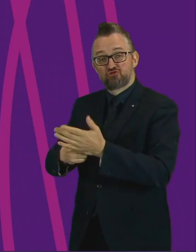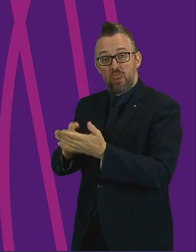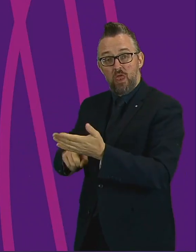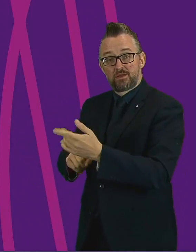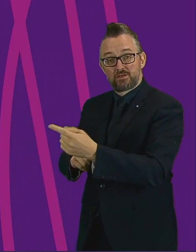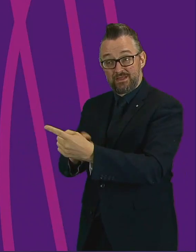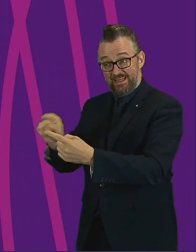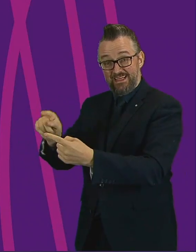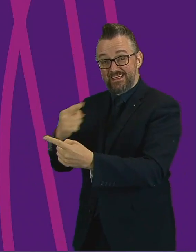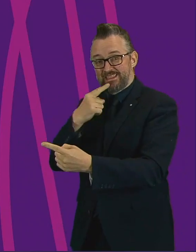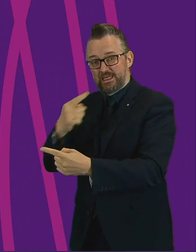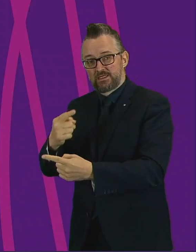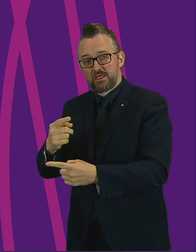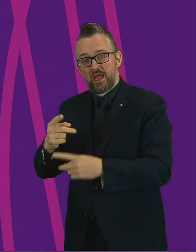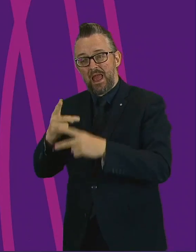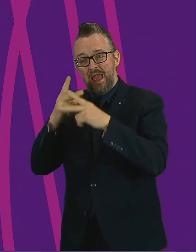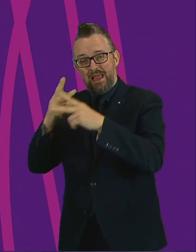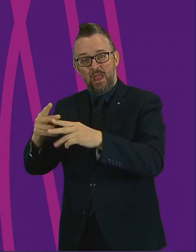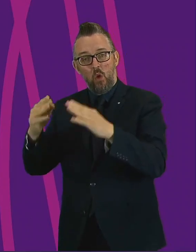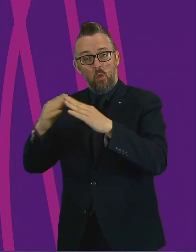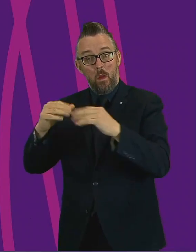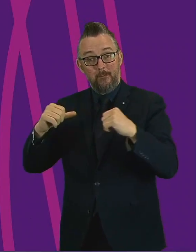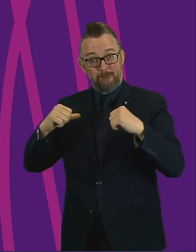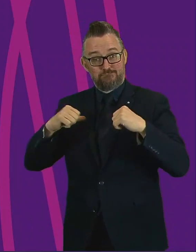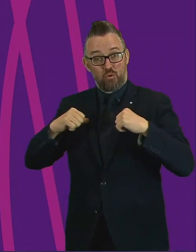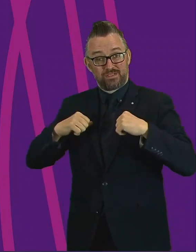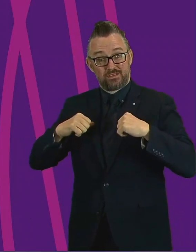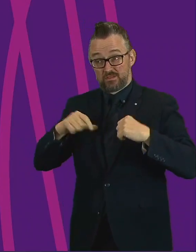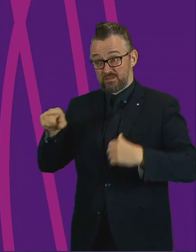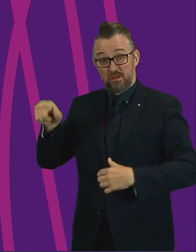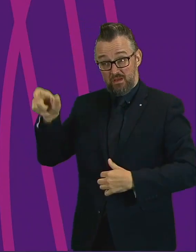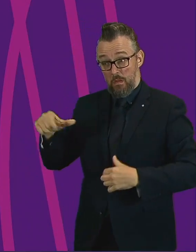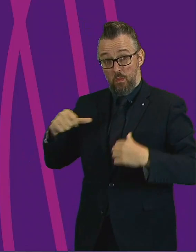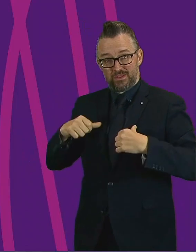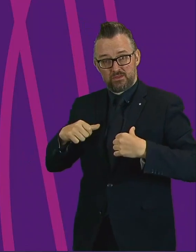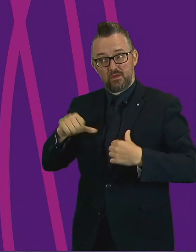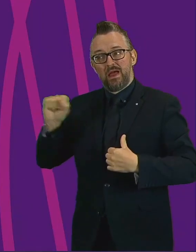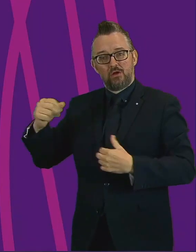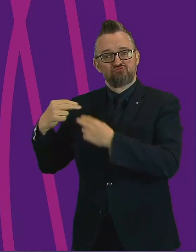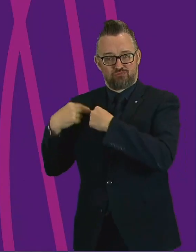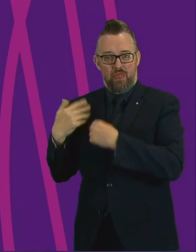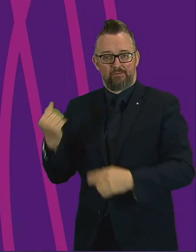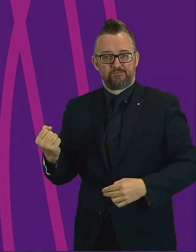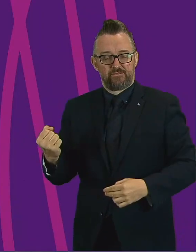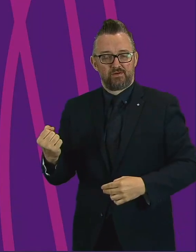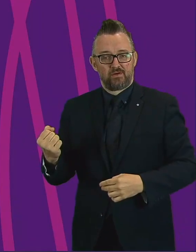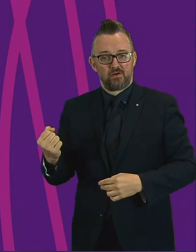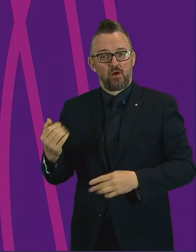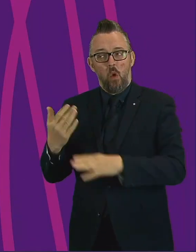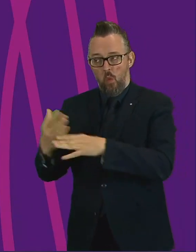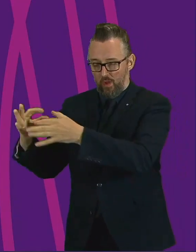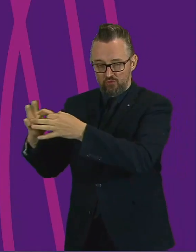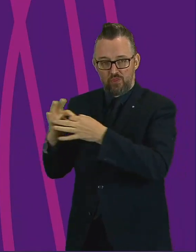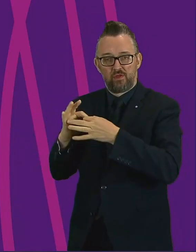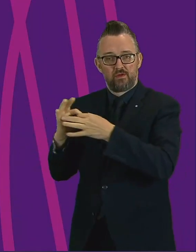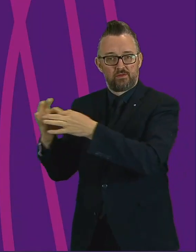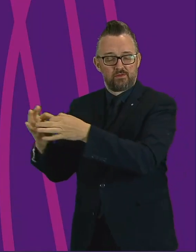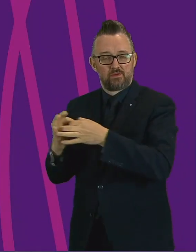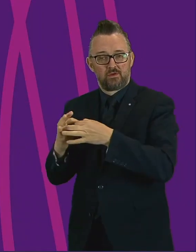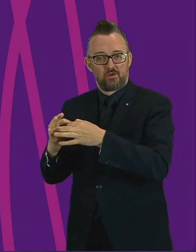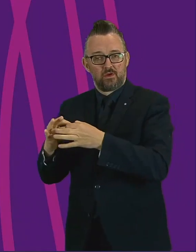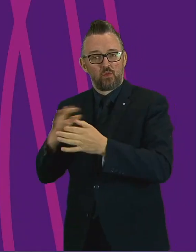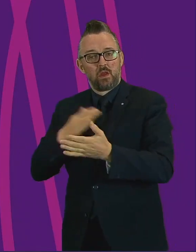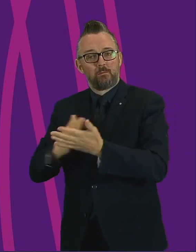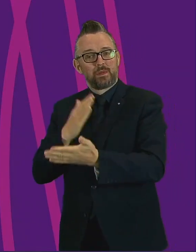not my term, care home bosses have a responsibility too, working with us in partnership to make sure